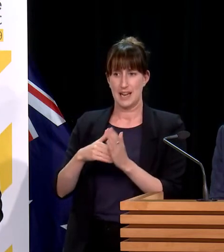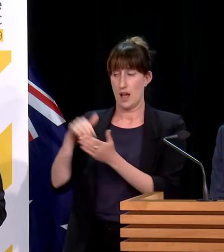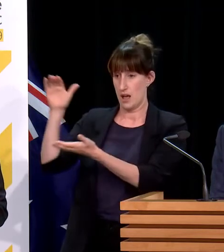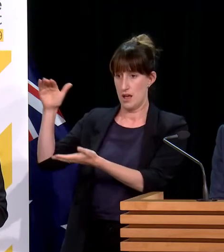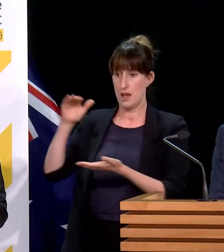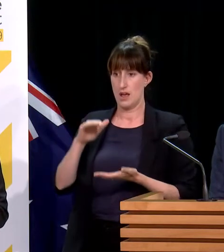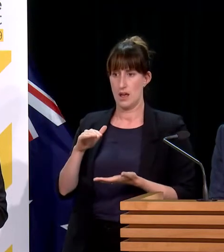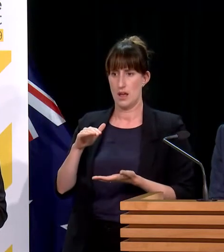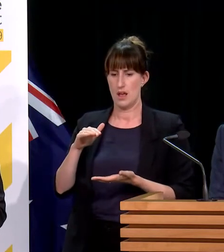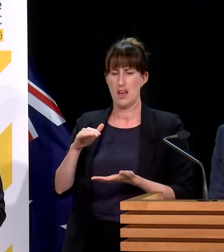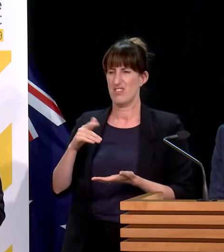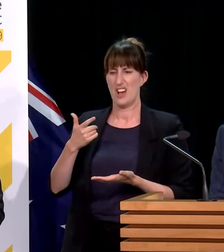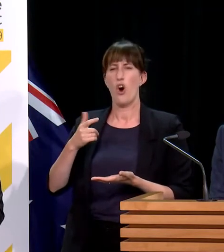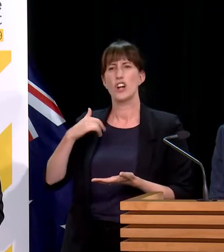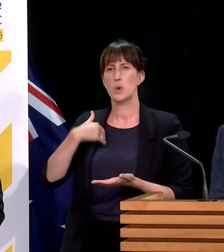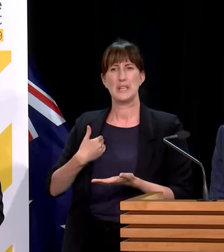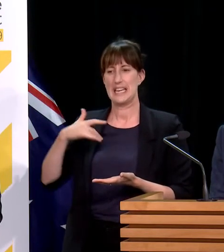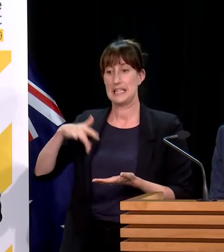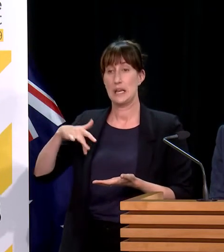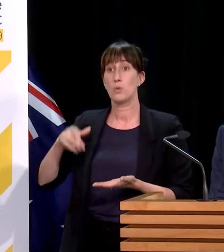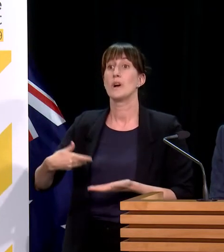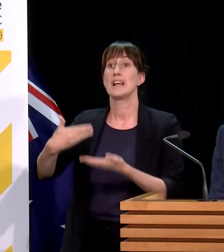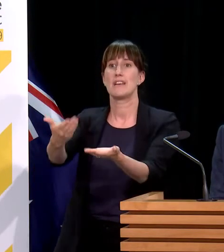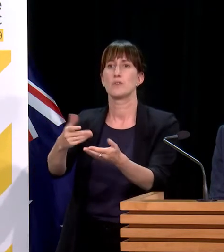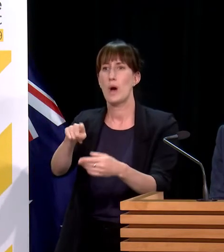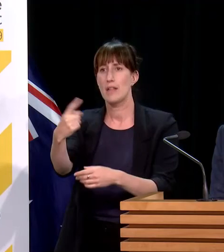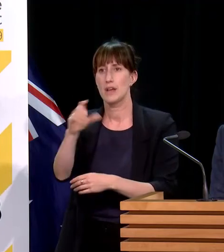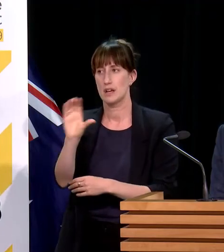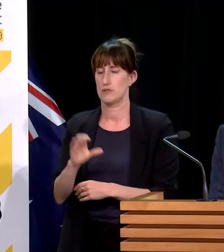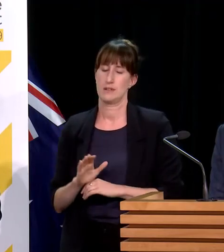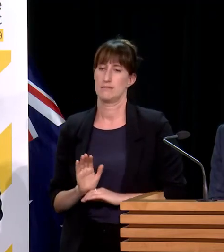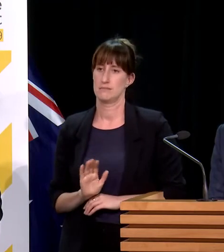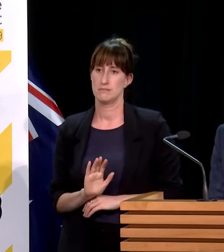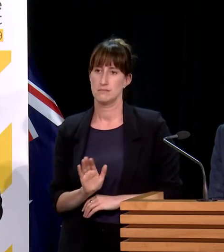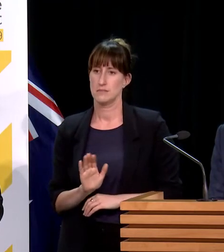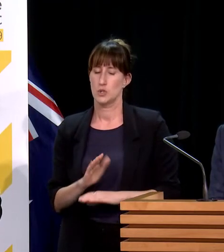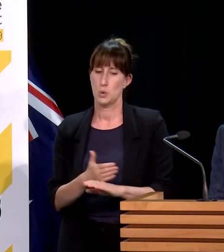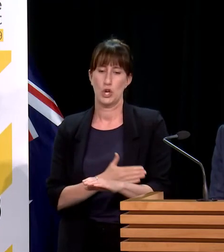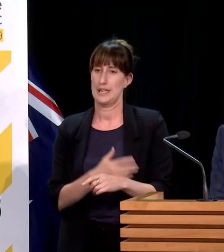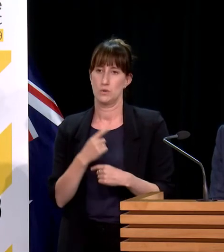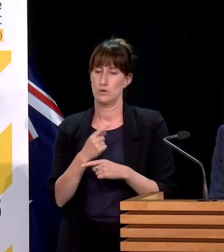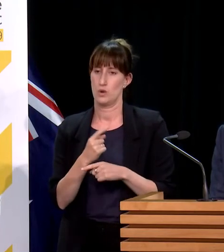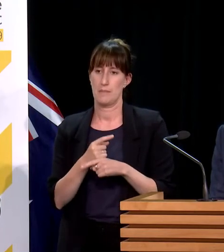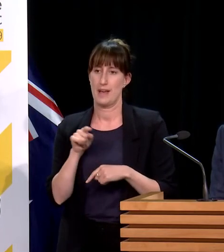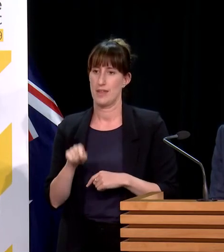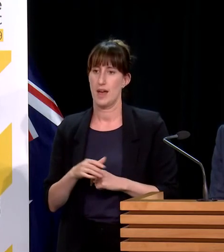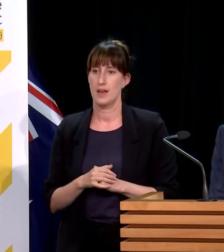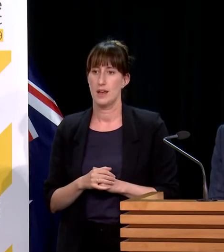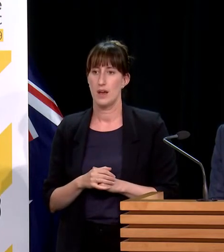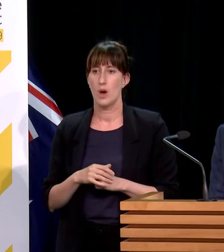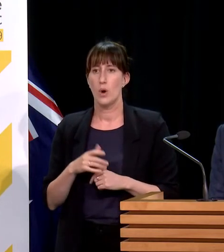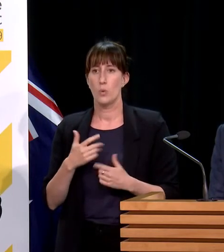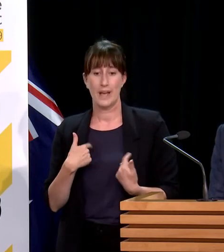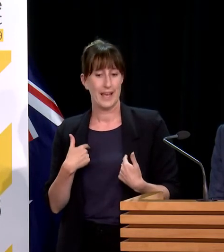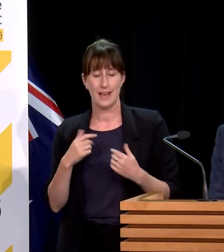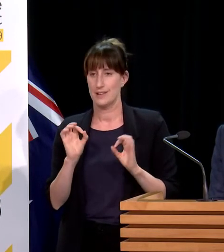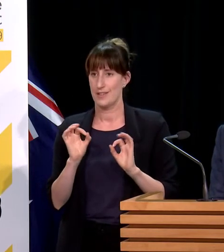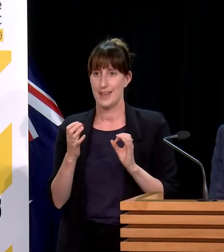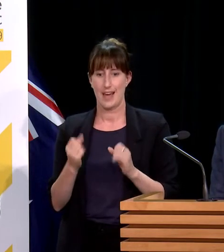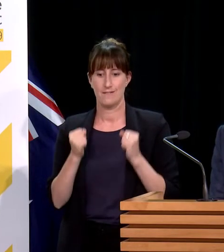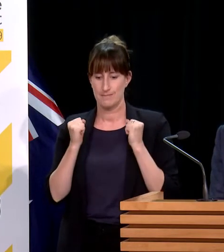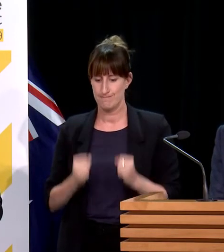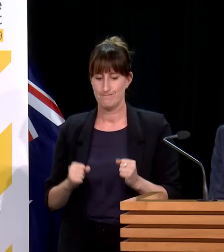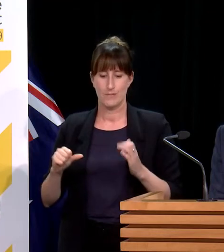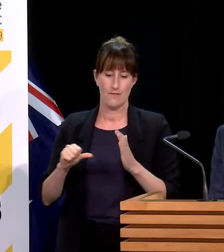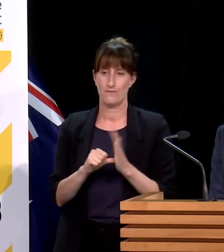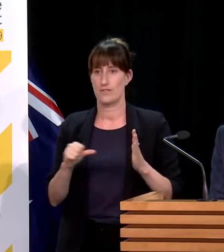think it's still too premature to comment on that. We're still only dealing with indicative timetables rather than